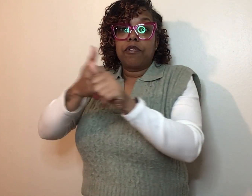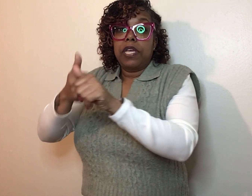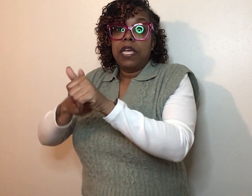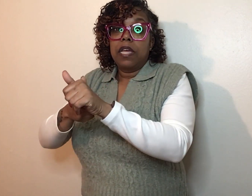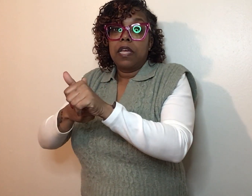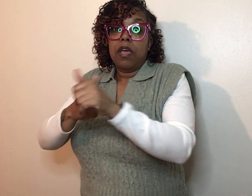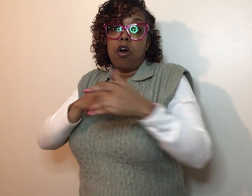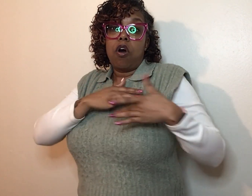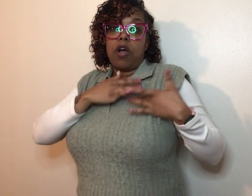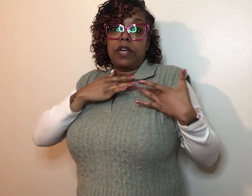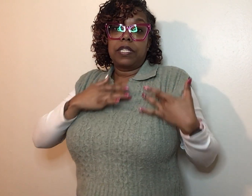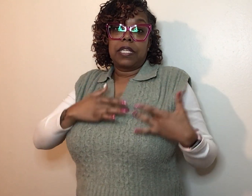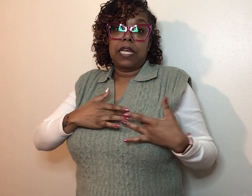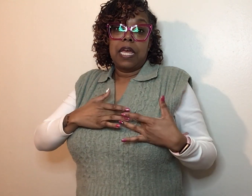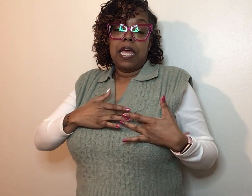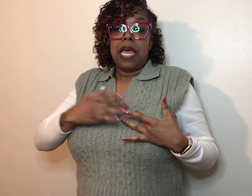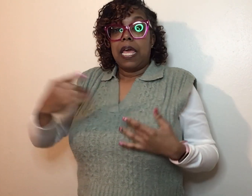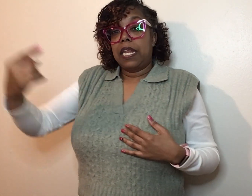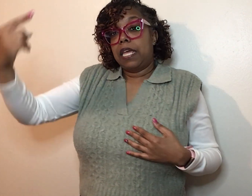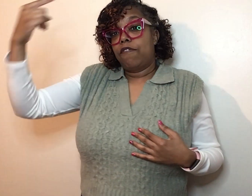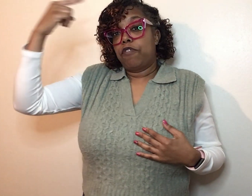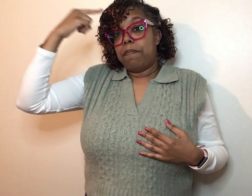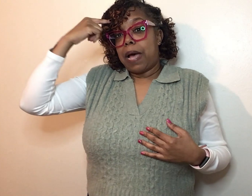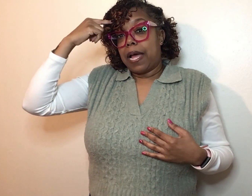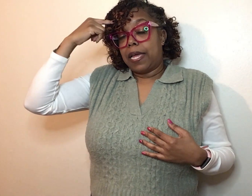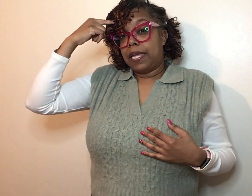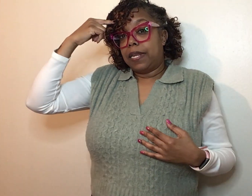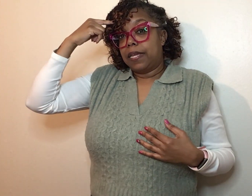every heart and every mind.